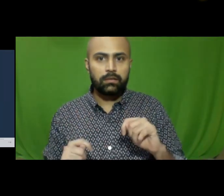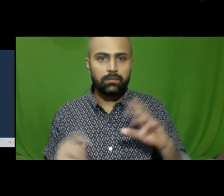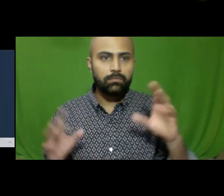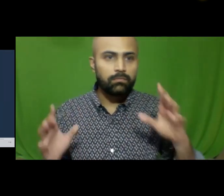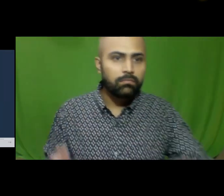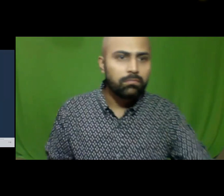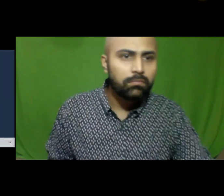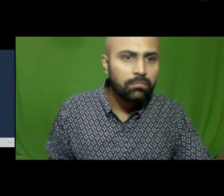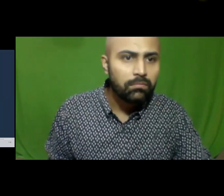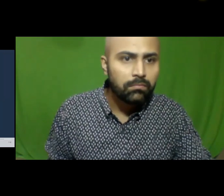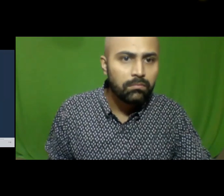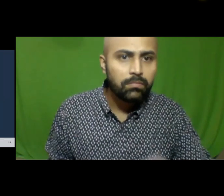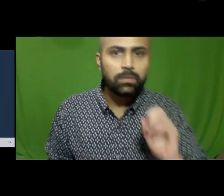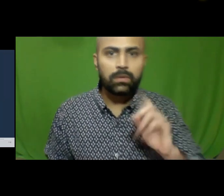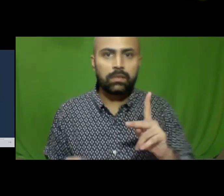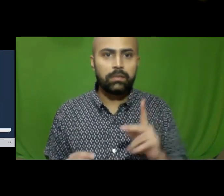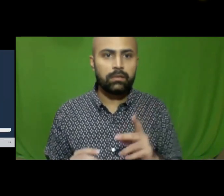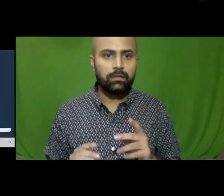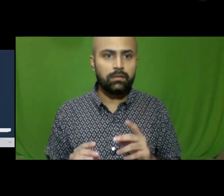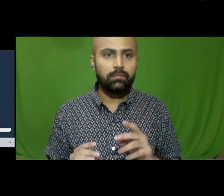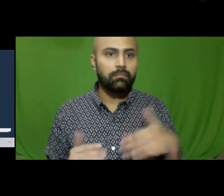Okay, I think that.